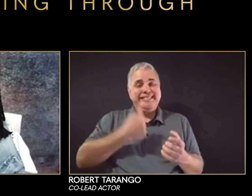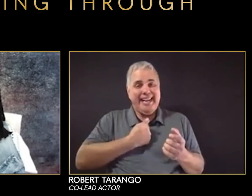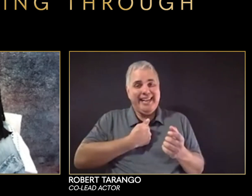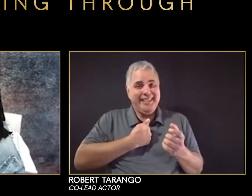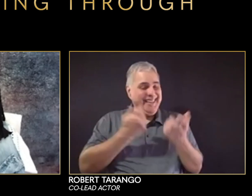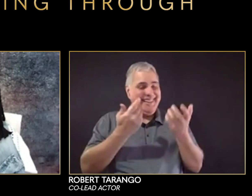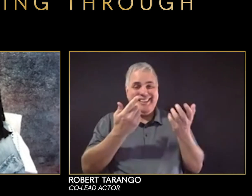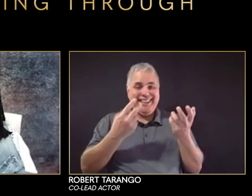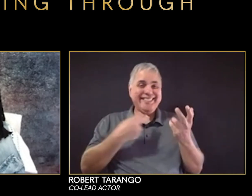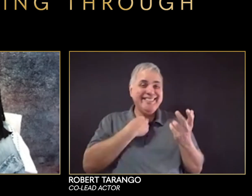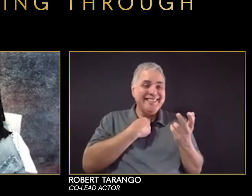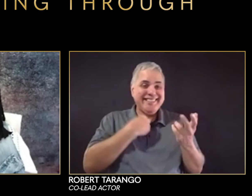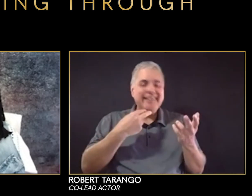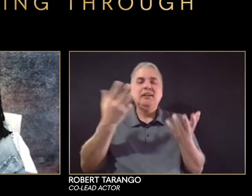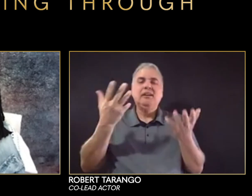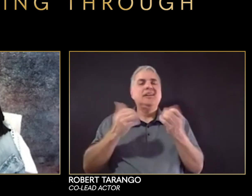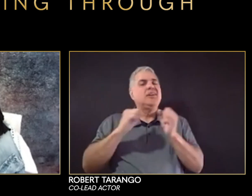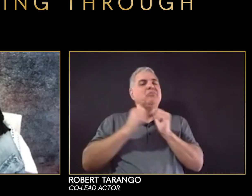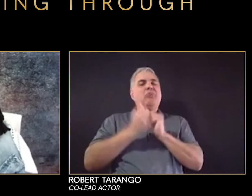This is Robert speaking. Well,